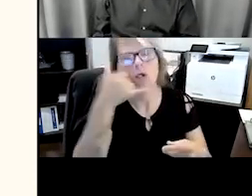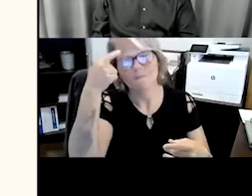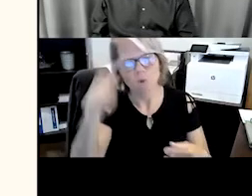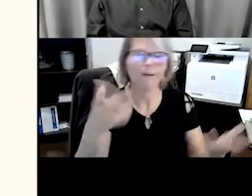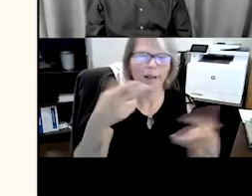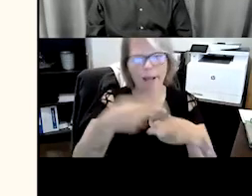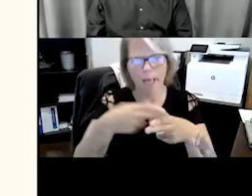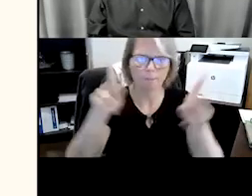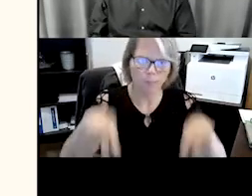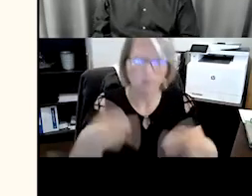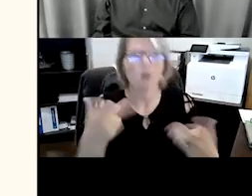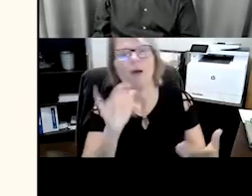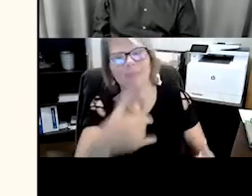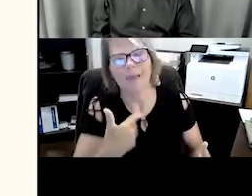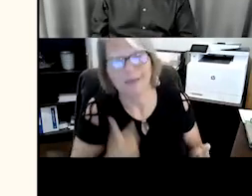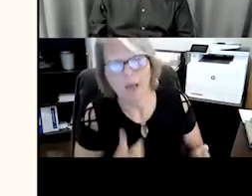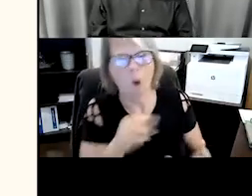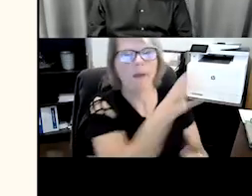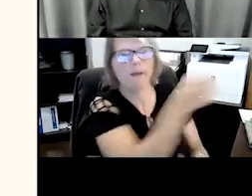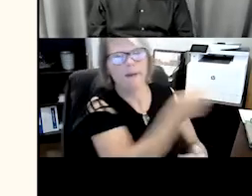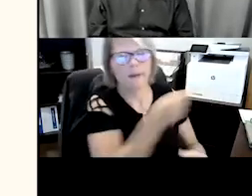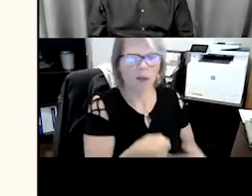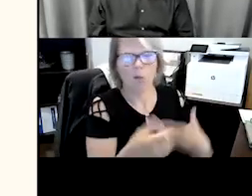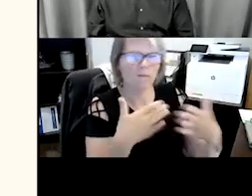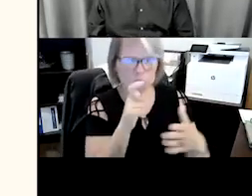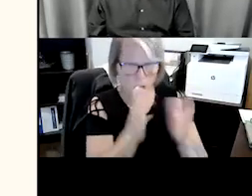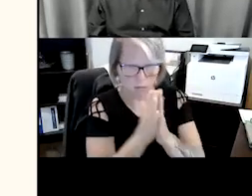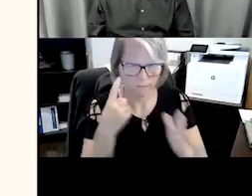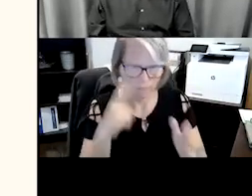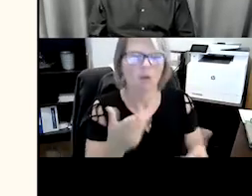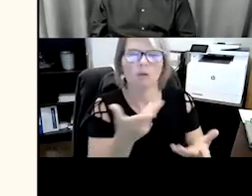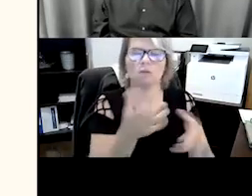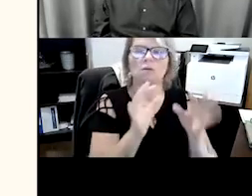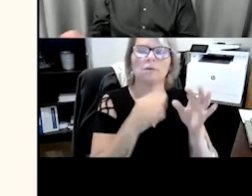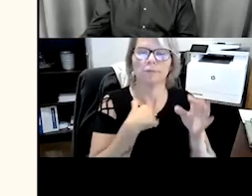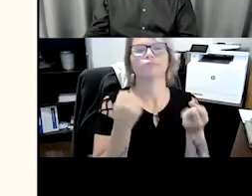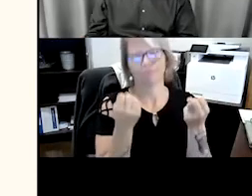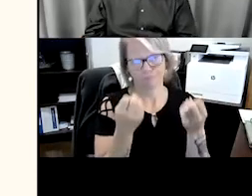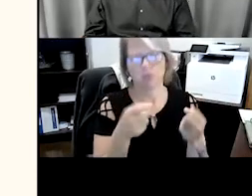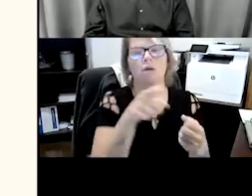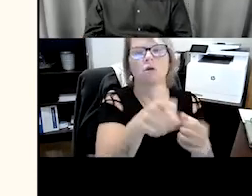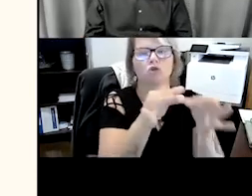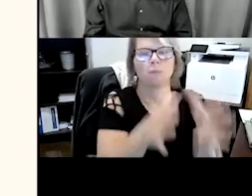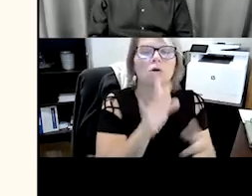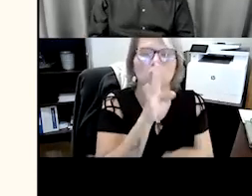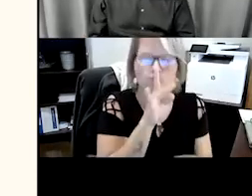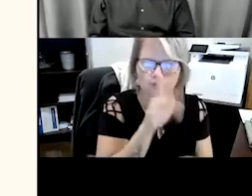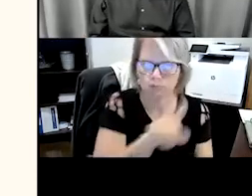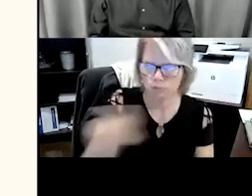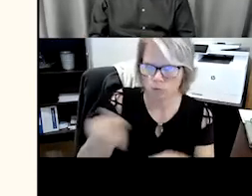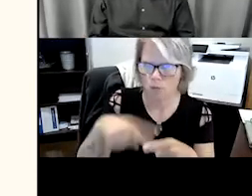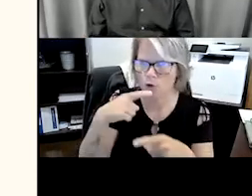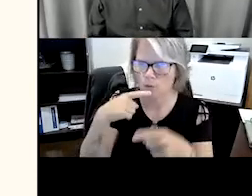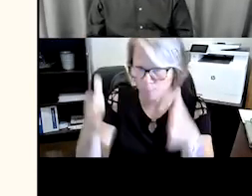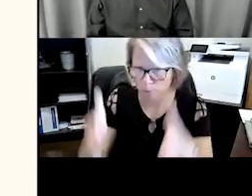conversation. So we will see the interpreter, and they'll say, "Hey, this person's calling you." And I'll say, "Okay, sure, let's talk," or I'll get whoever you're calling